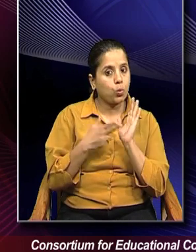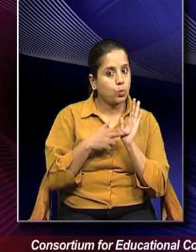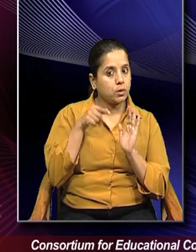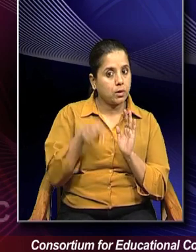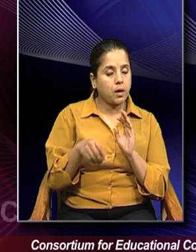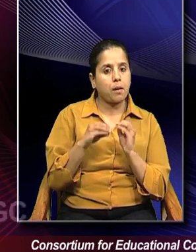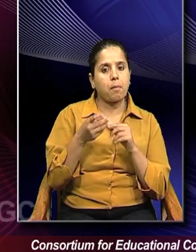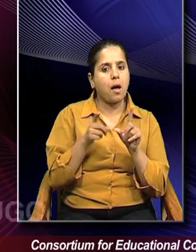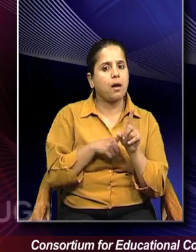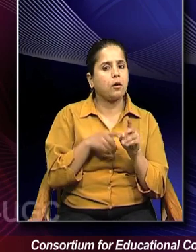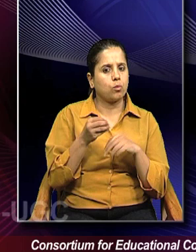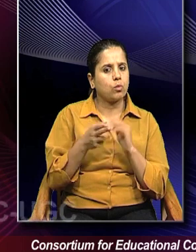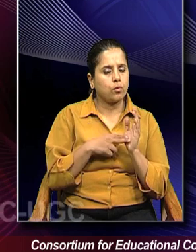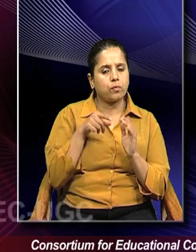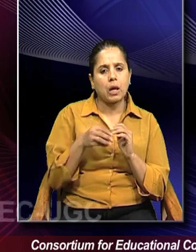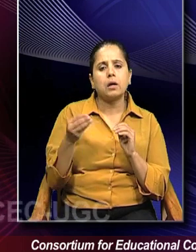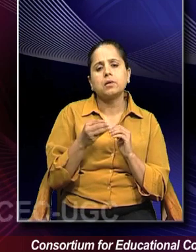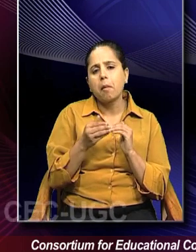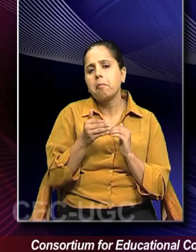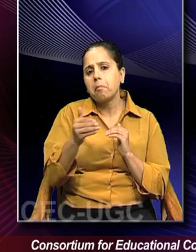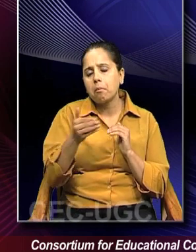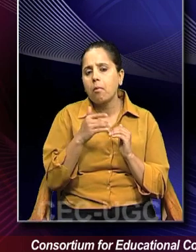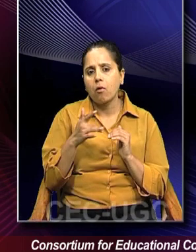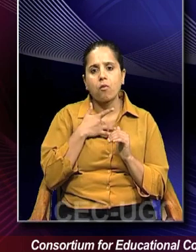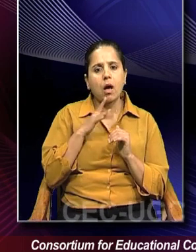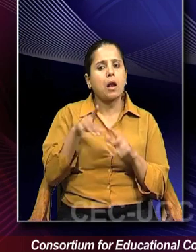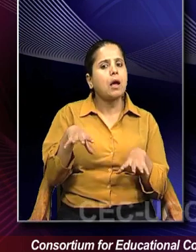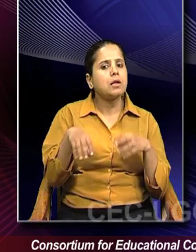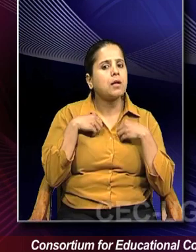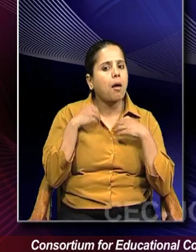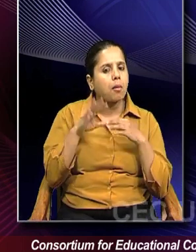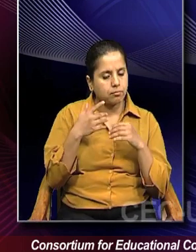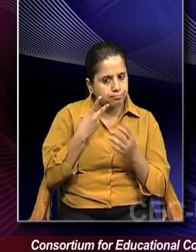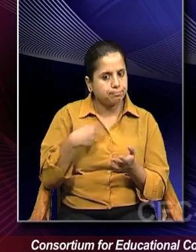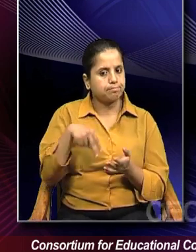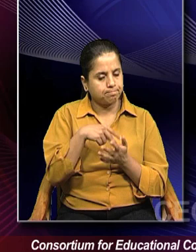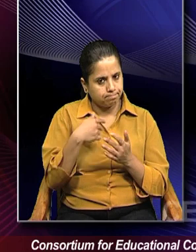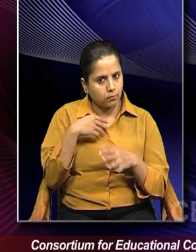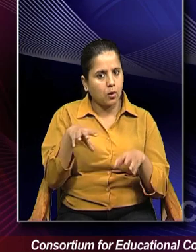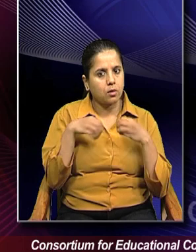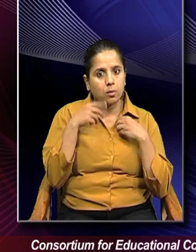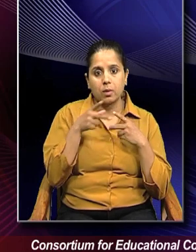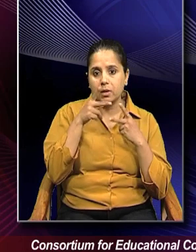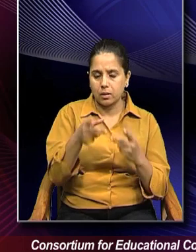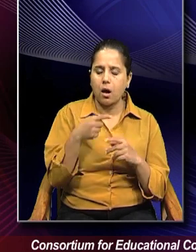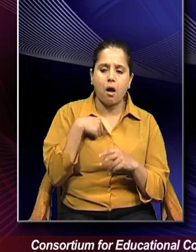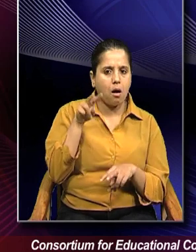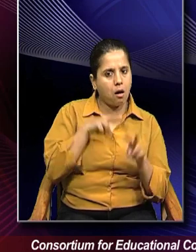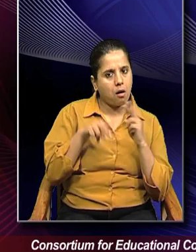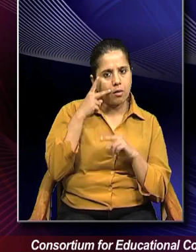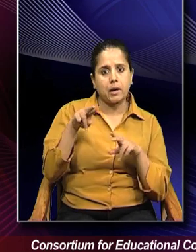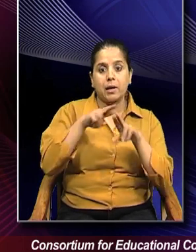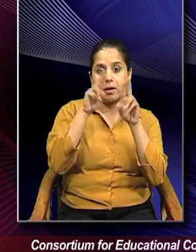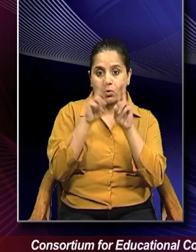Barry Buzan to some extent accepts this position. He says, acknowledges that